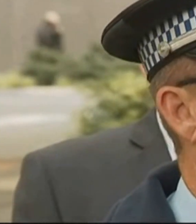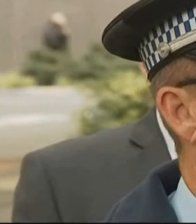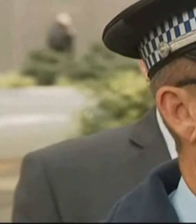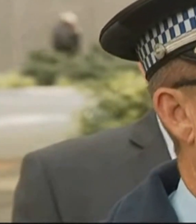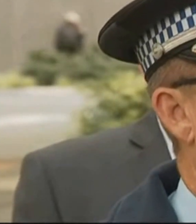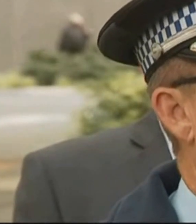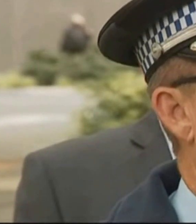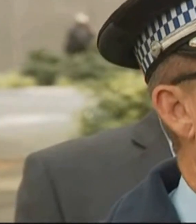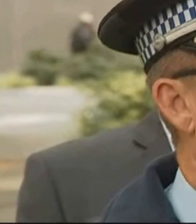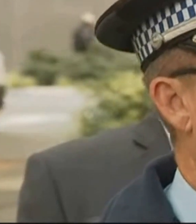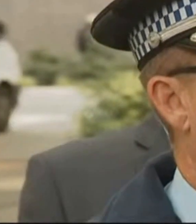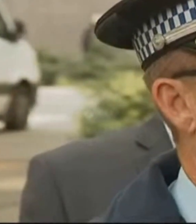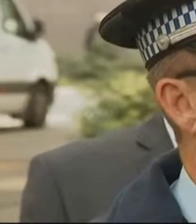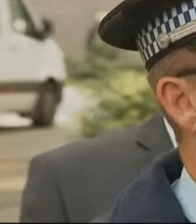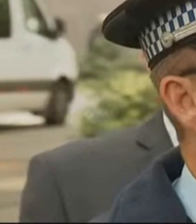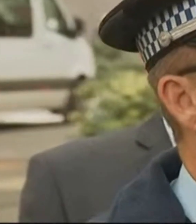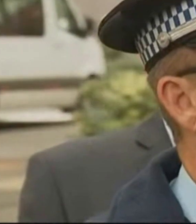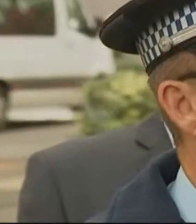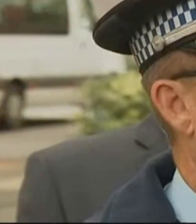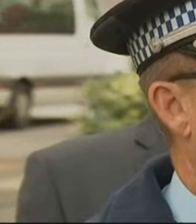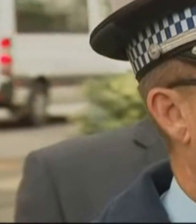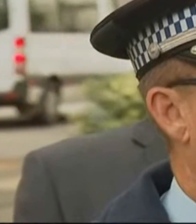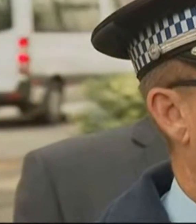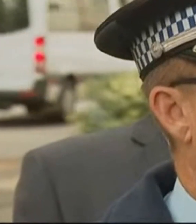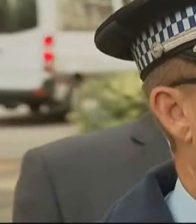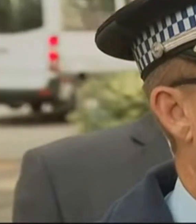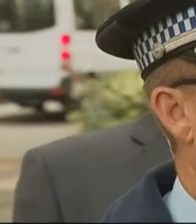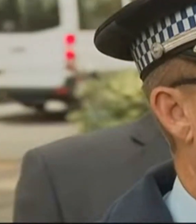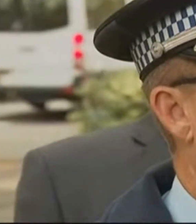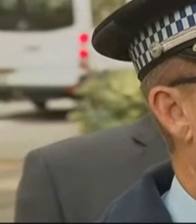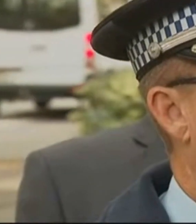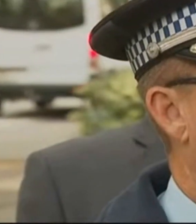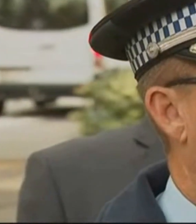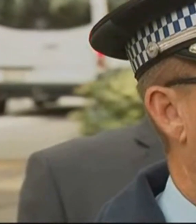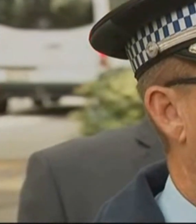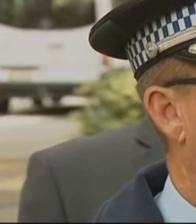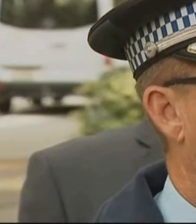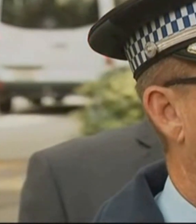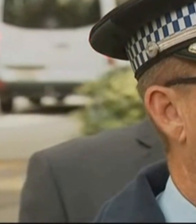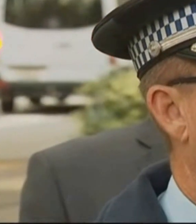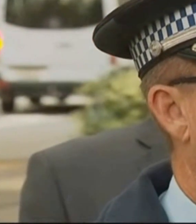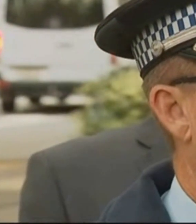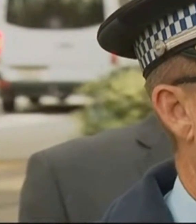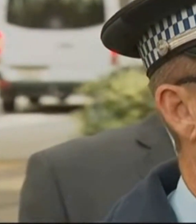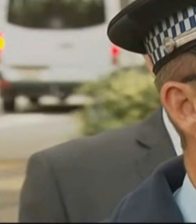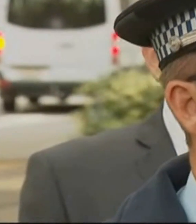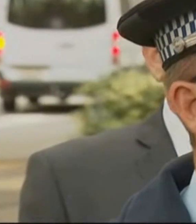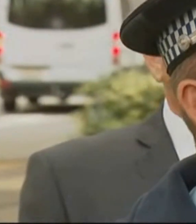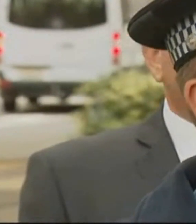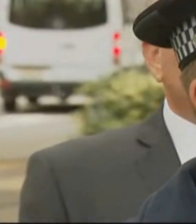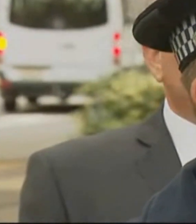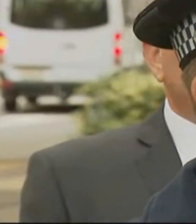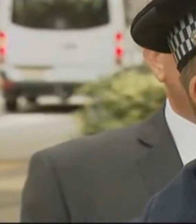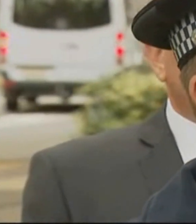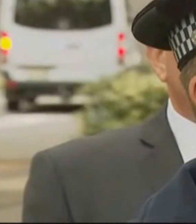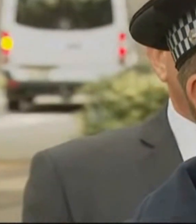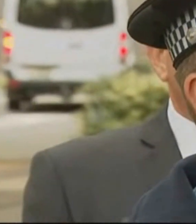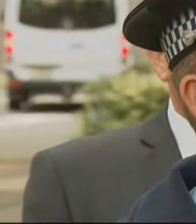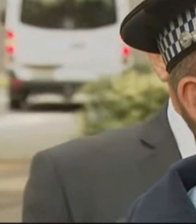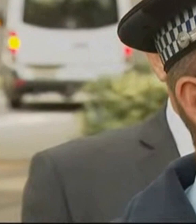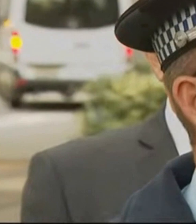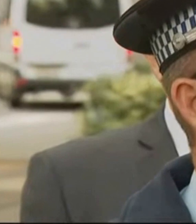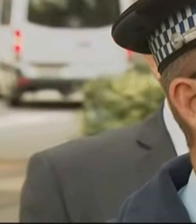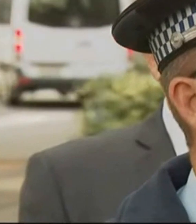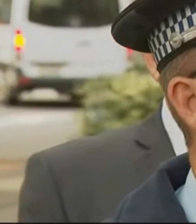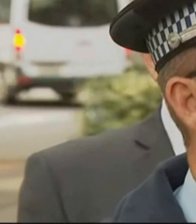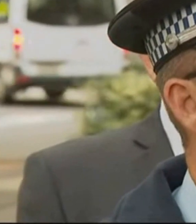going very, very well. We would rely on advice from government of what it is that's required, and we'll respond. We will respond